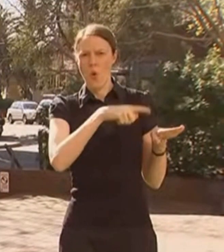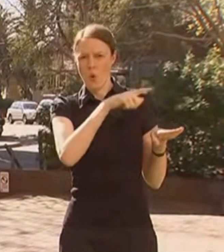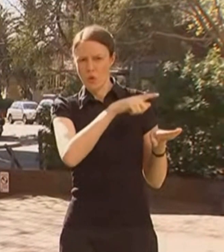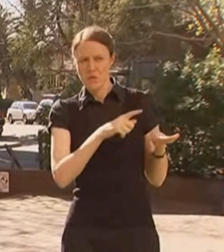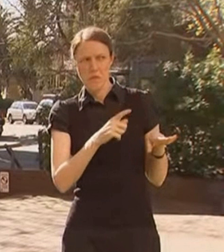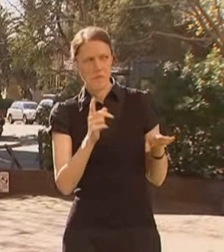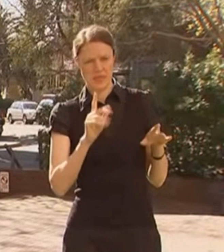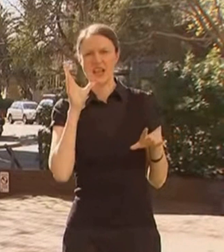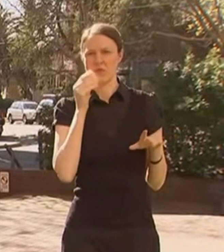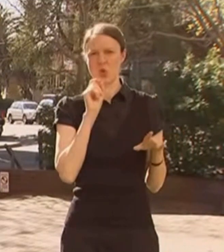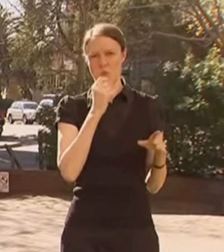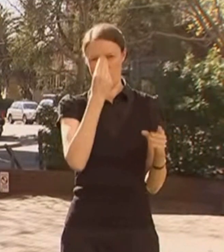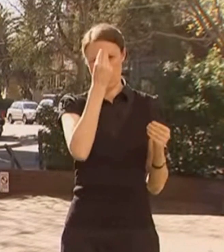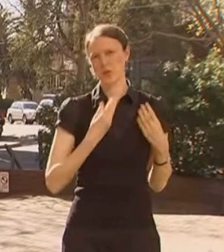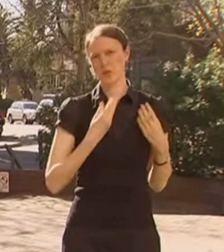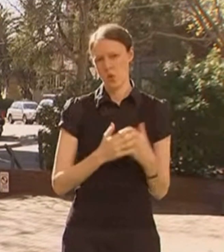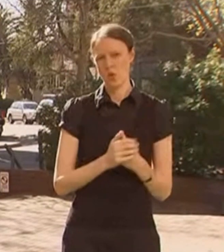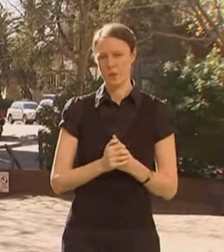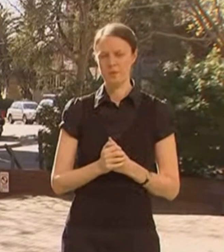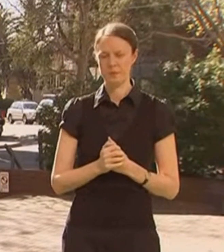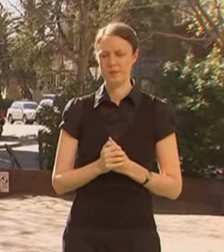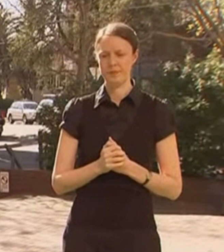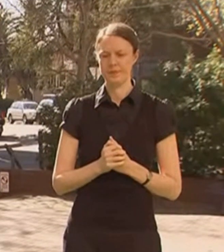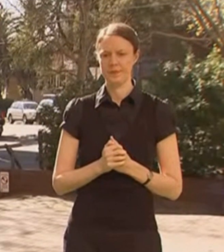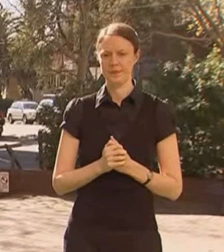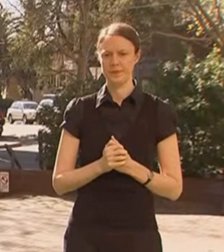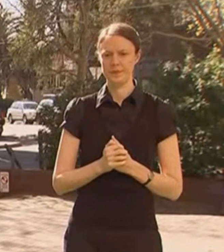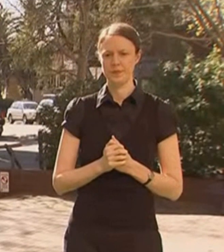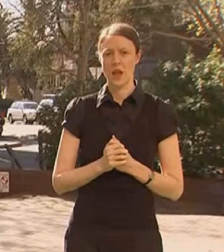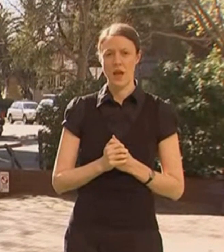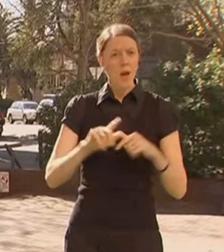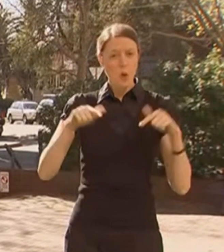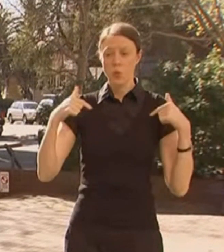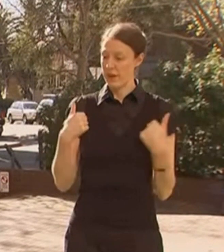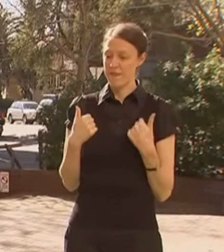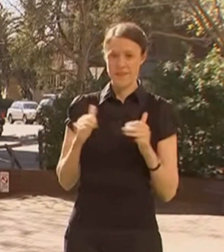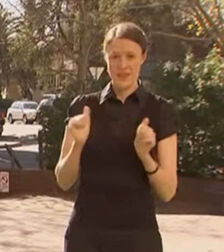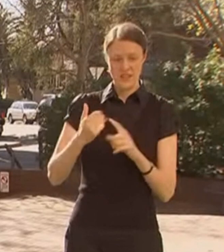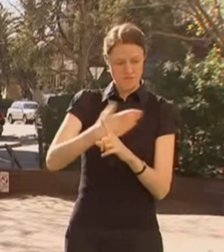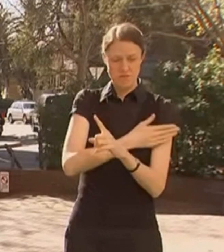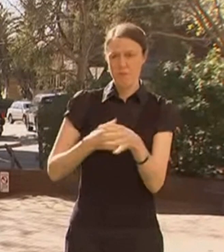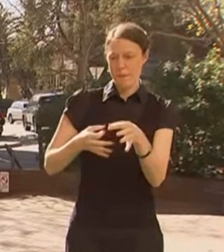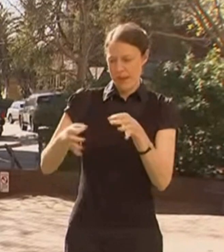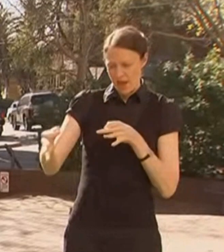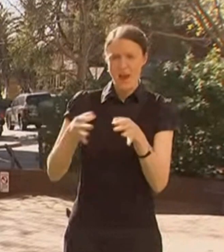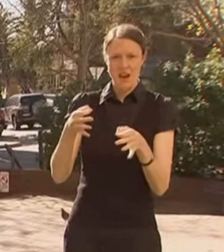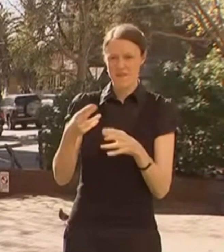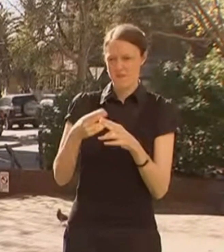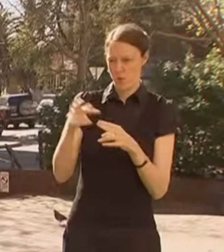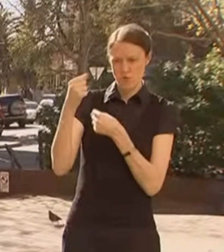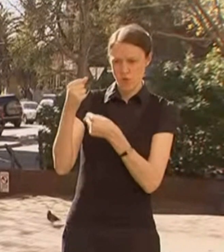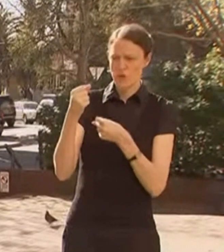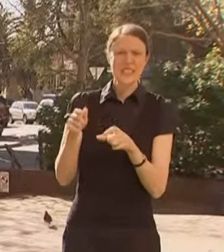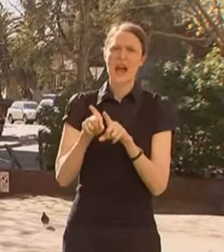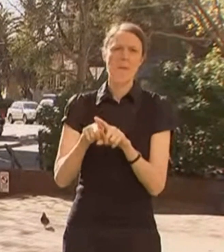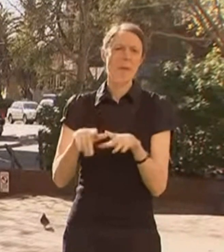that we don't believe the protest can be conducted in a safe way. Now, obviously, that will take